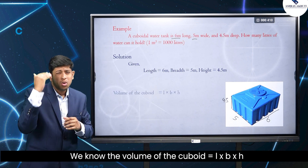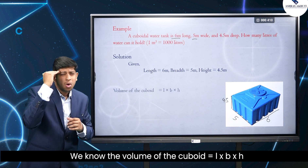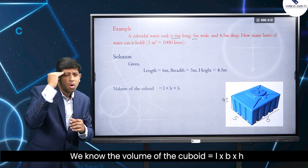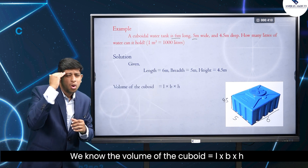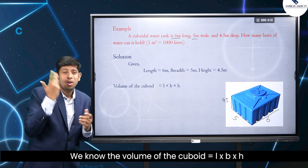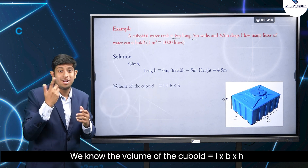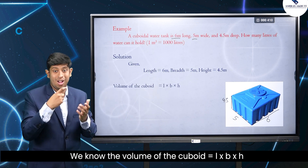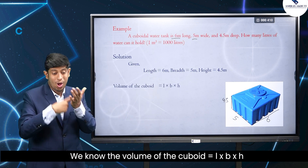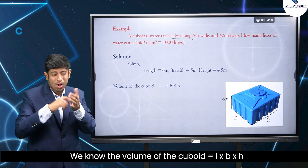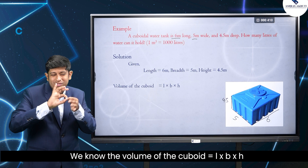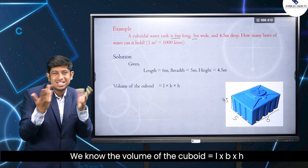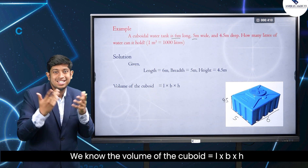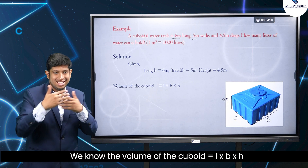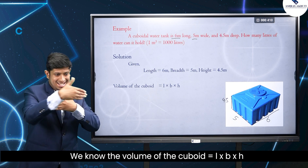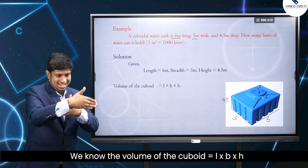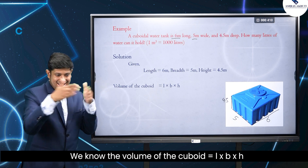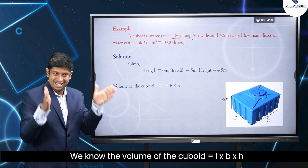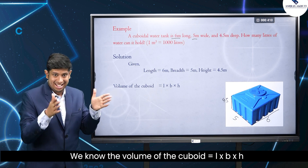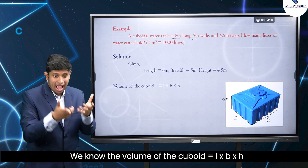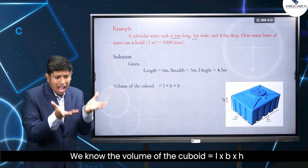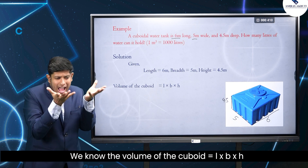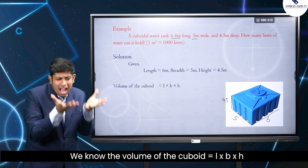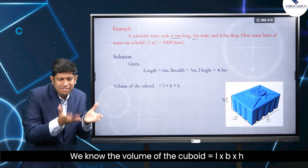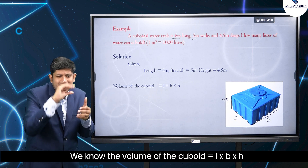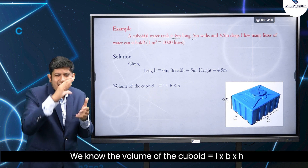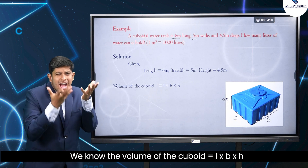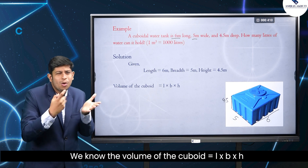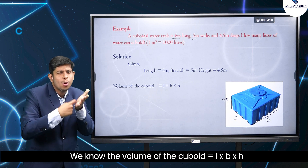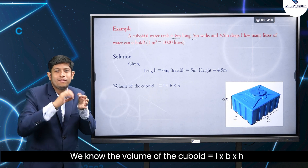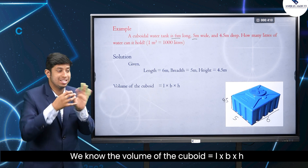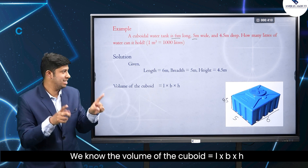the volume of the cuboid is equal to L into B into H.